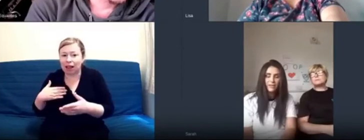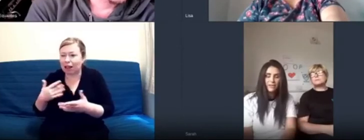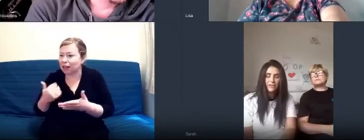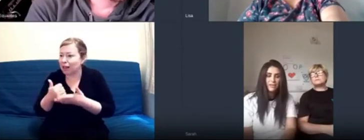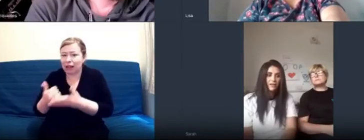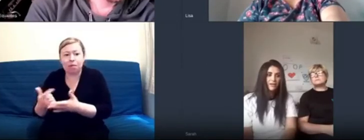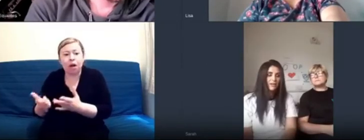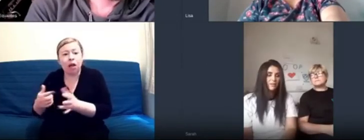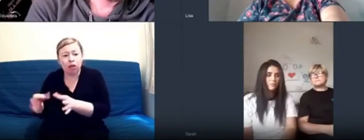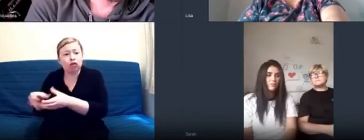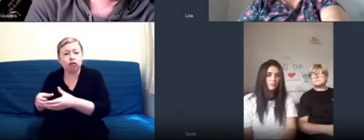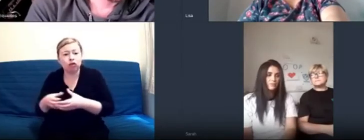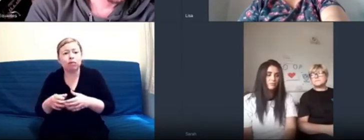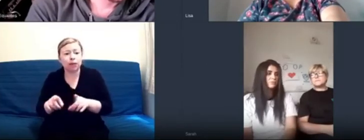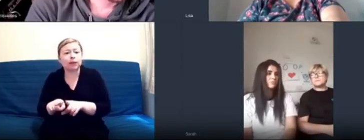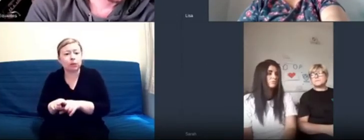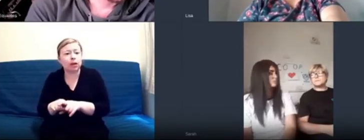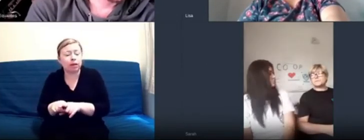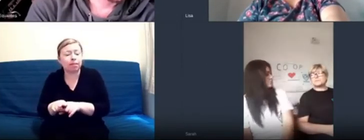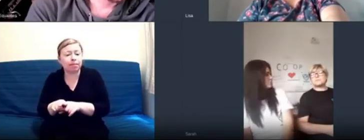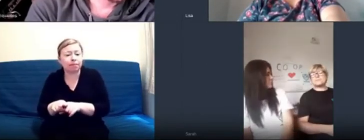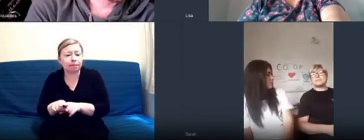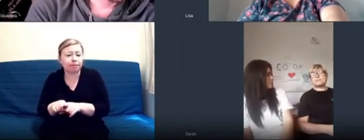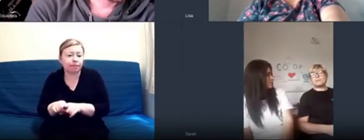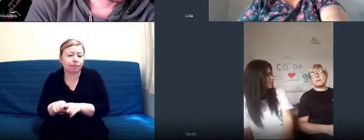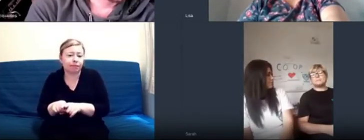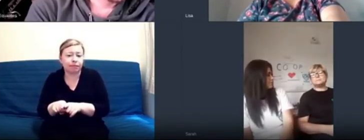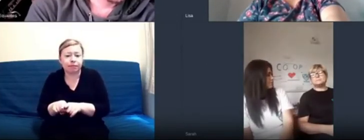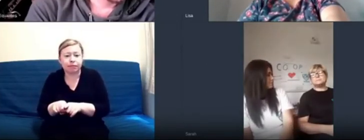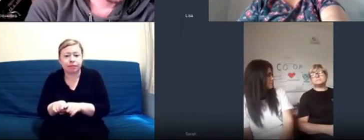in any way. And, you know,